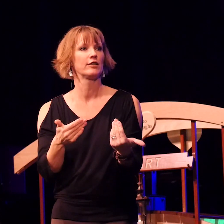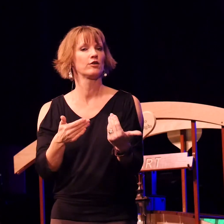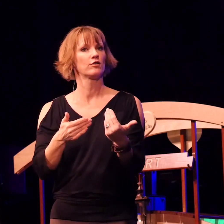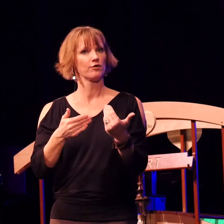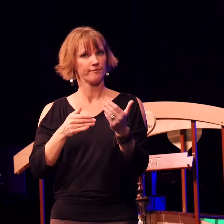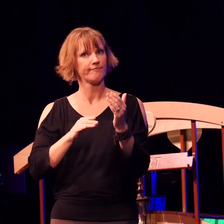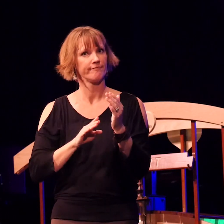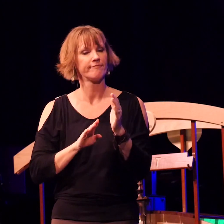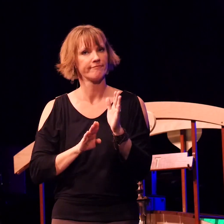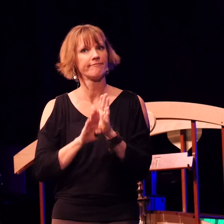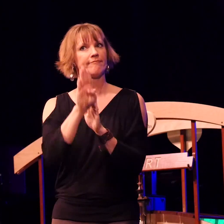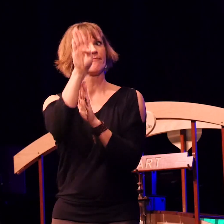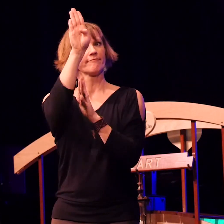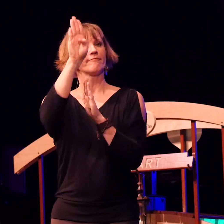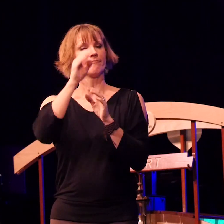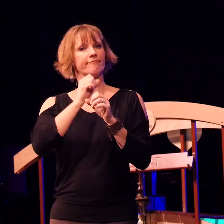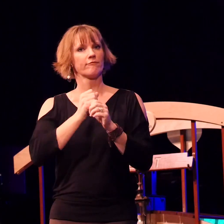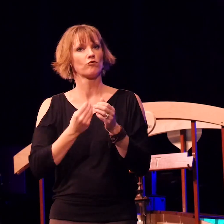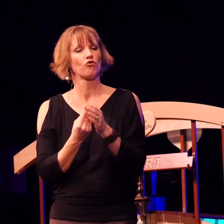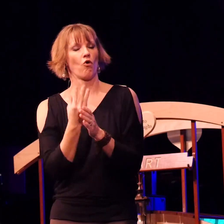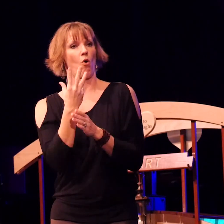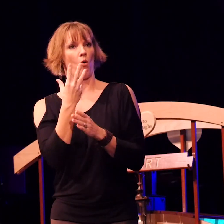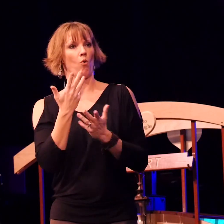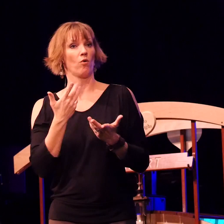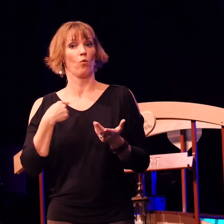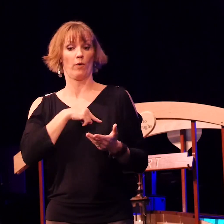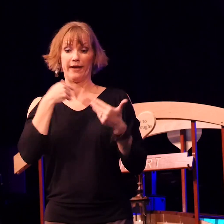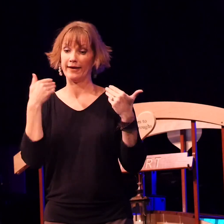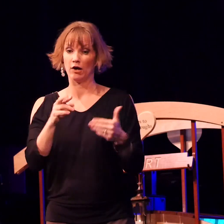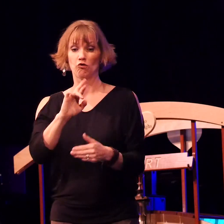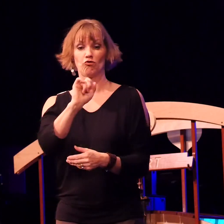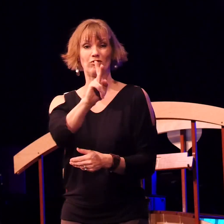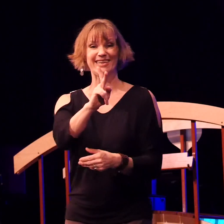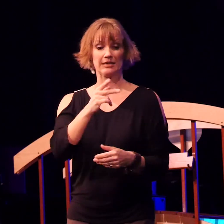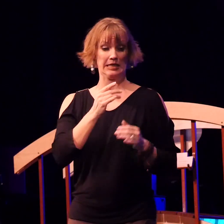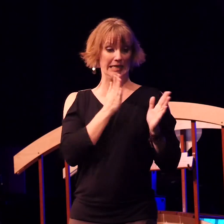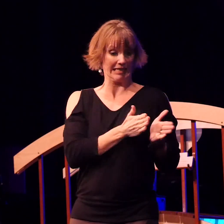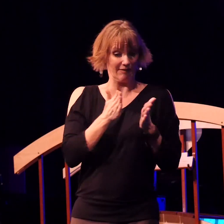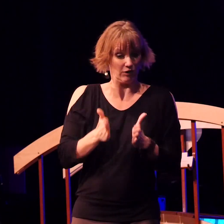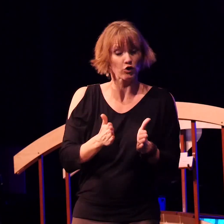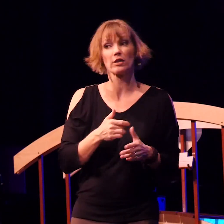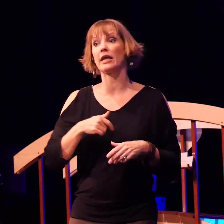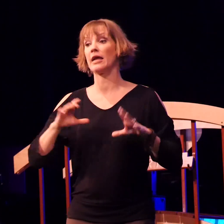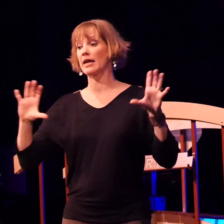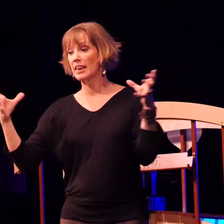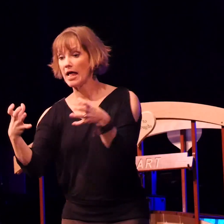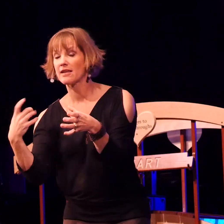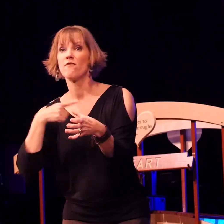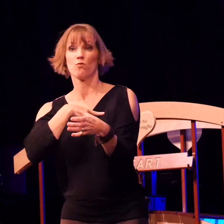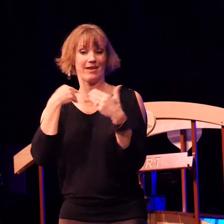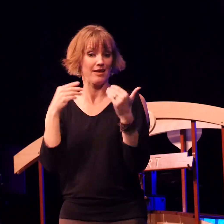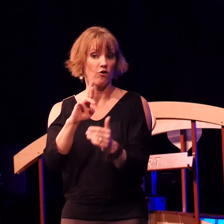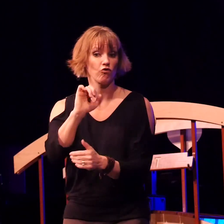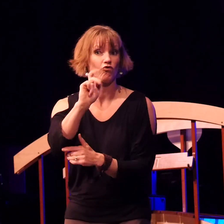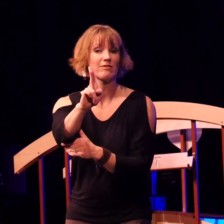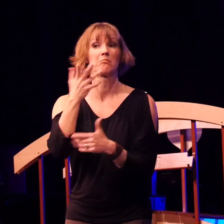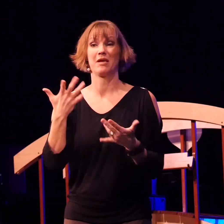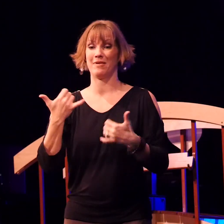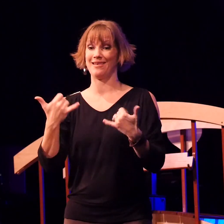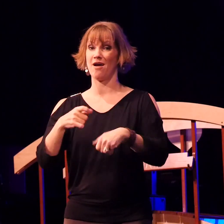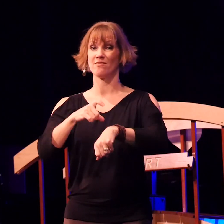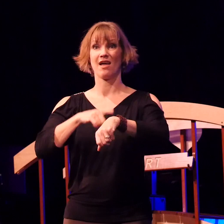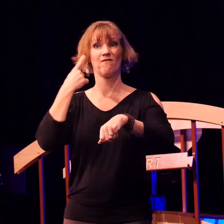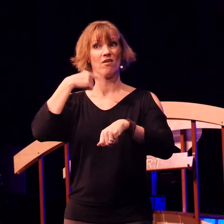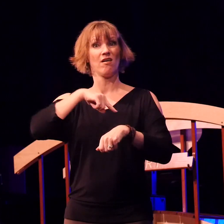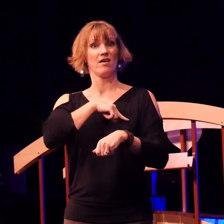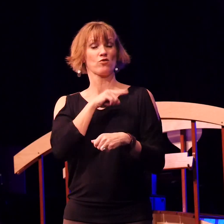growing. And so we get to take risks. Individually, collectively, we get to take risks. I mean, maybe it's time for us to speak